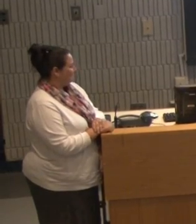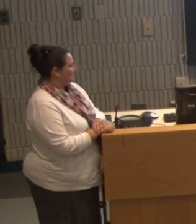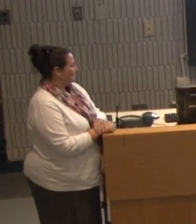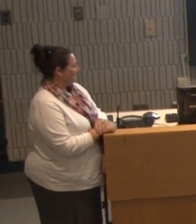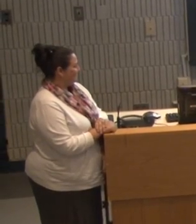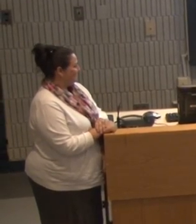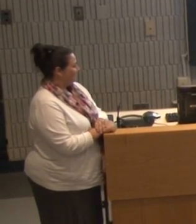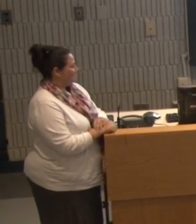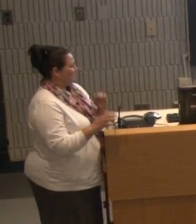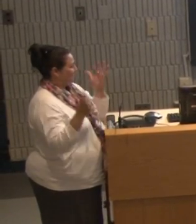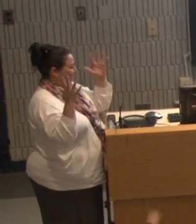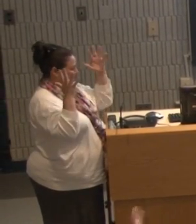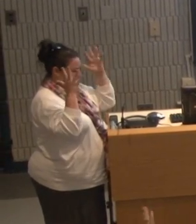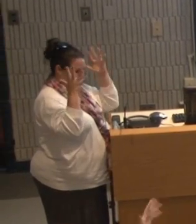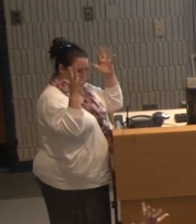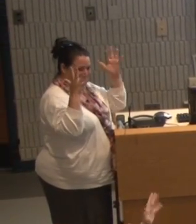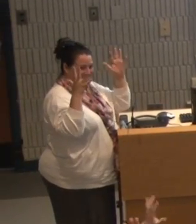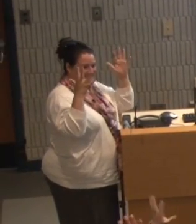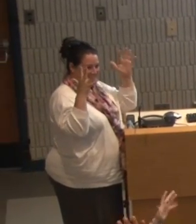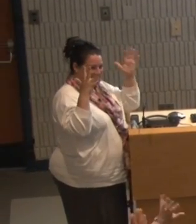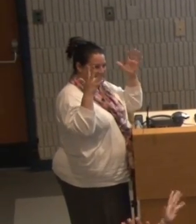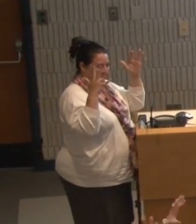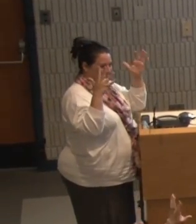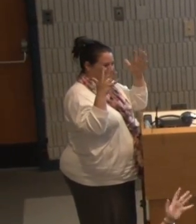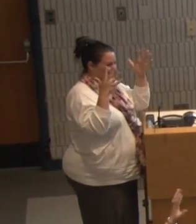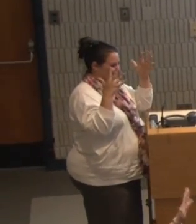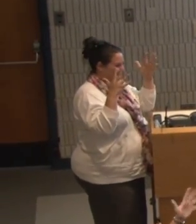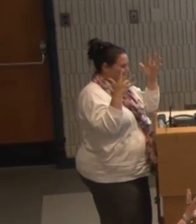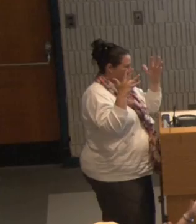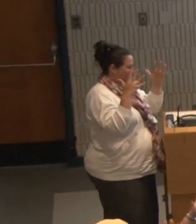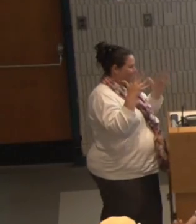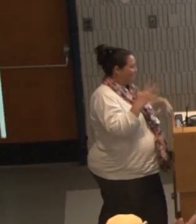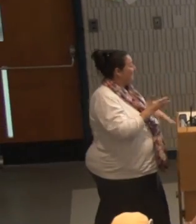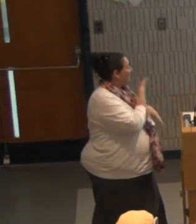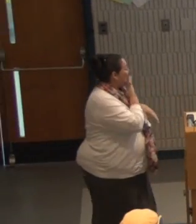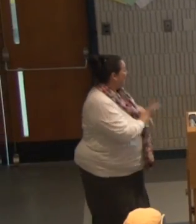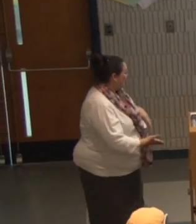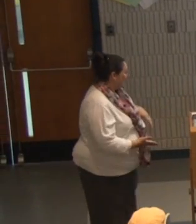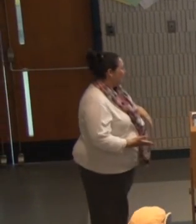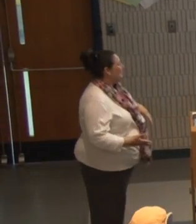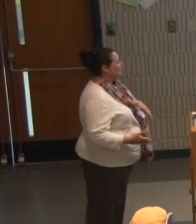with as you move forward in your education. Thank you.